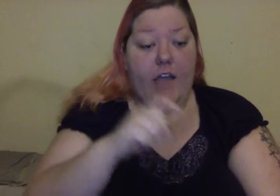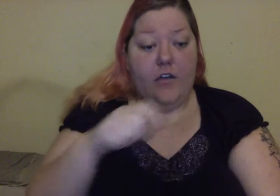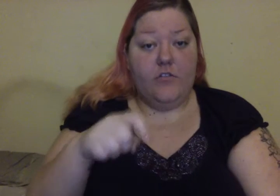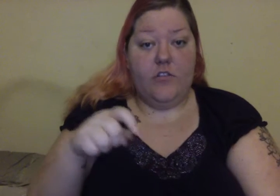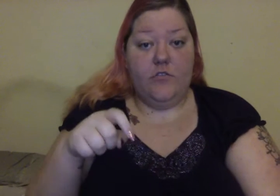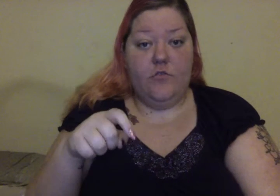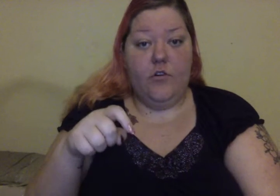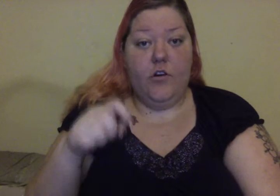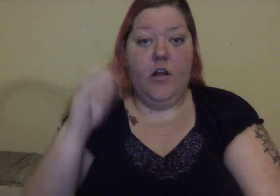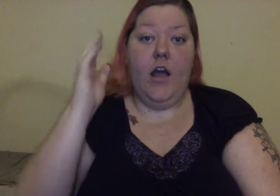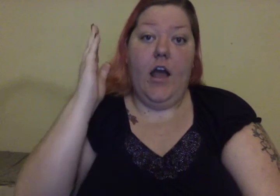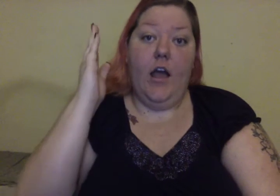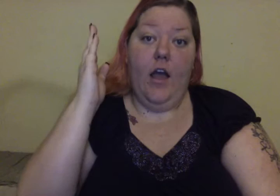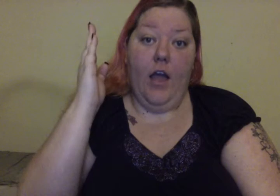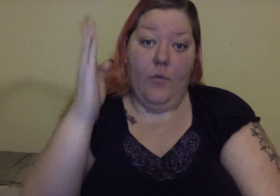to the store, I will.